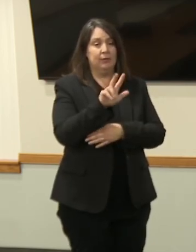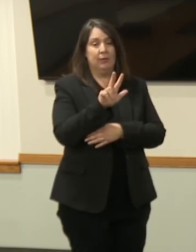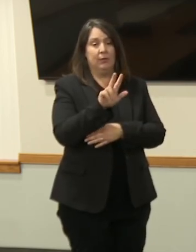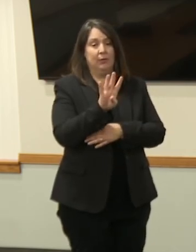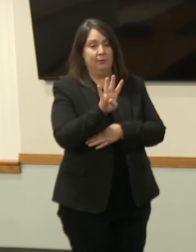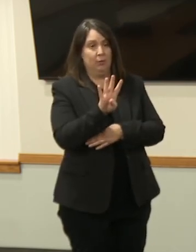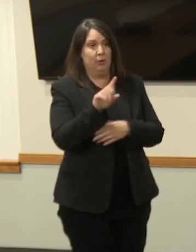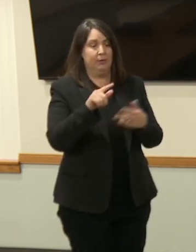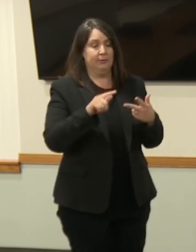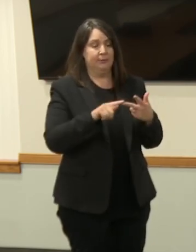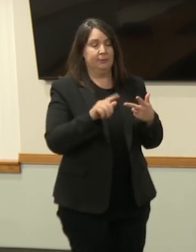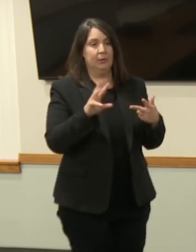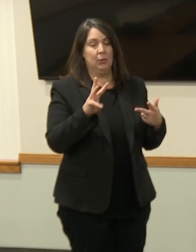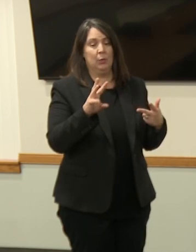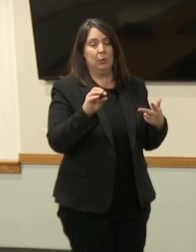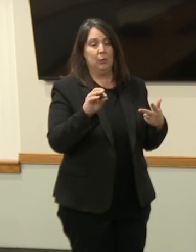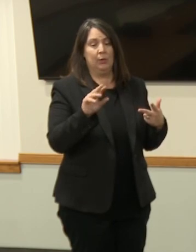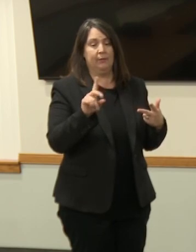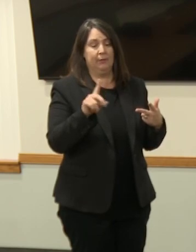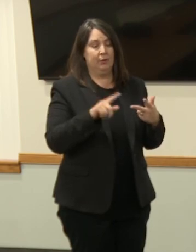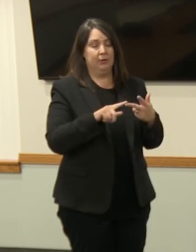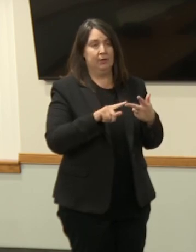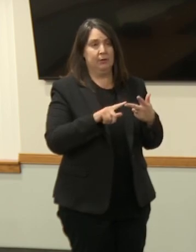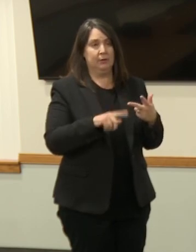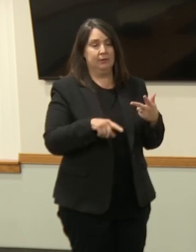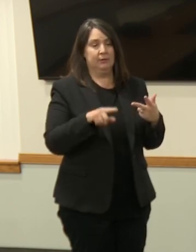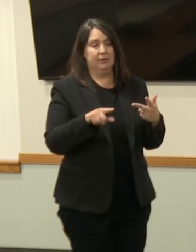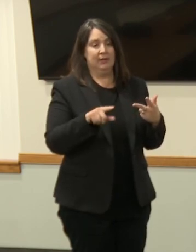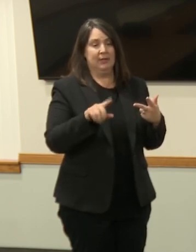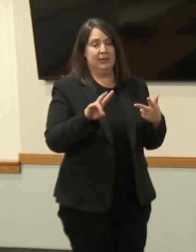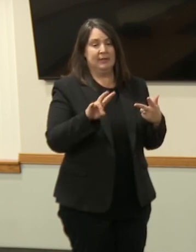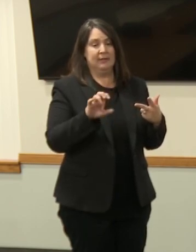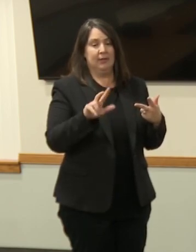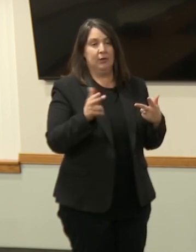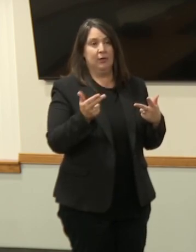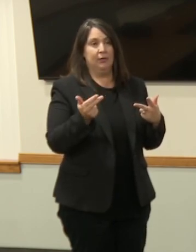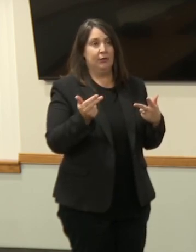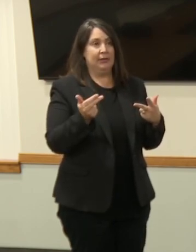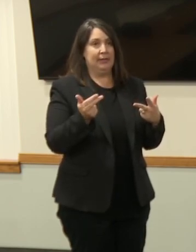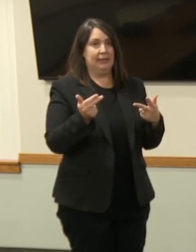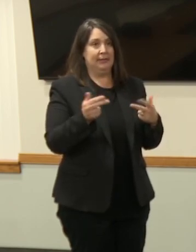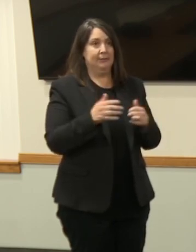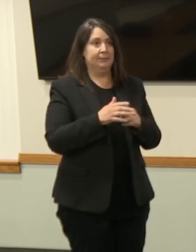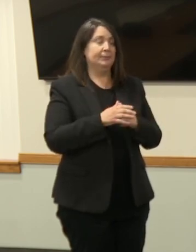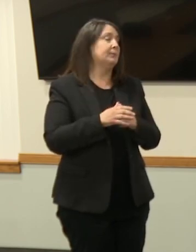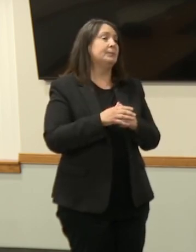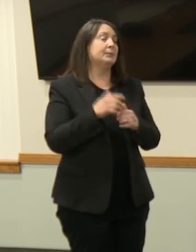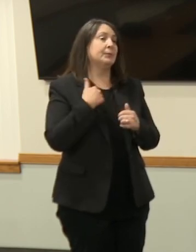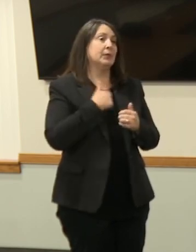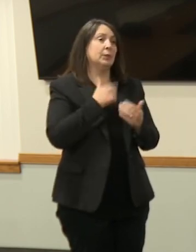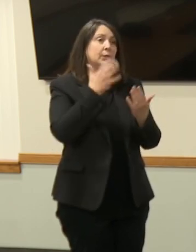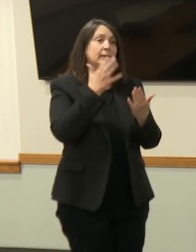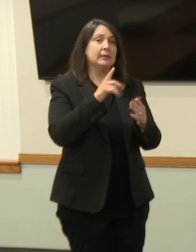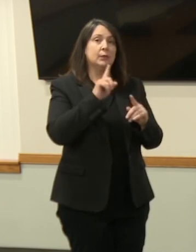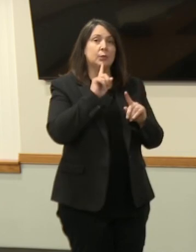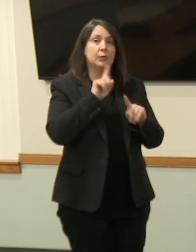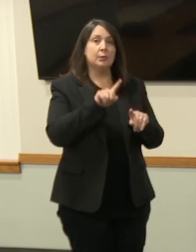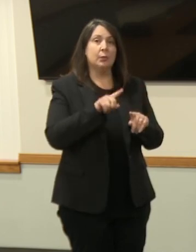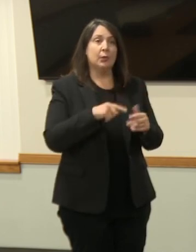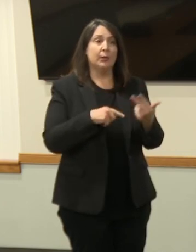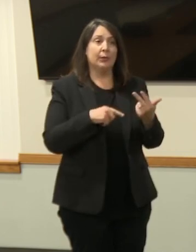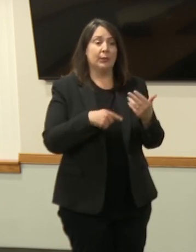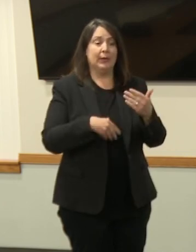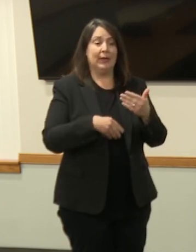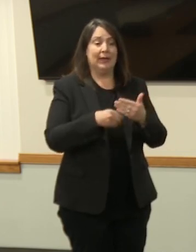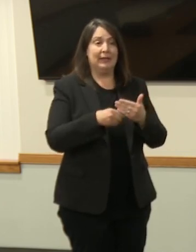2,834, and for Woodford, 713 cases. We are saddened to report 3